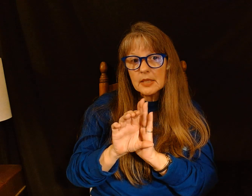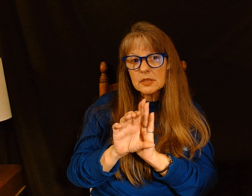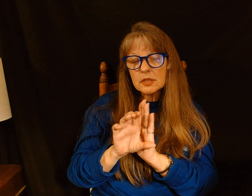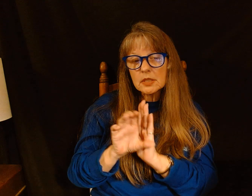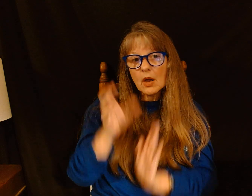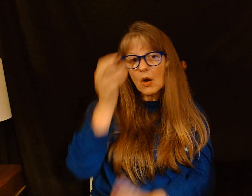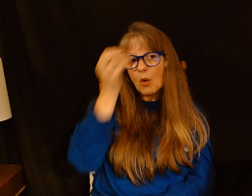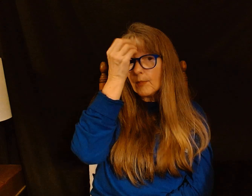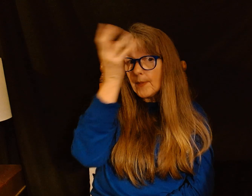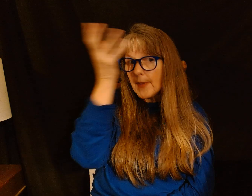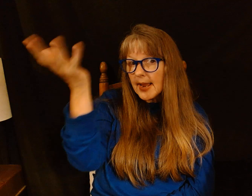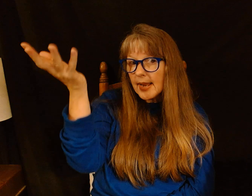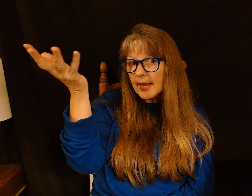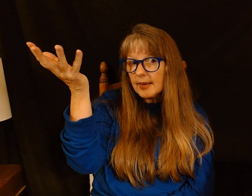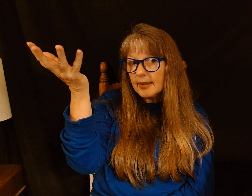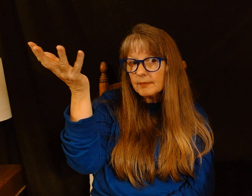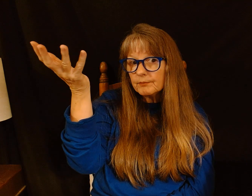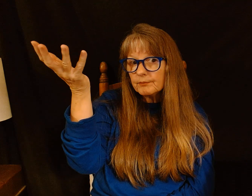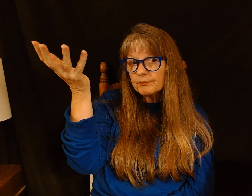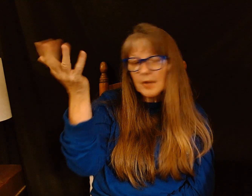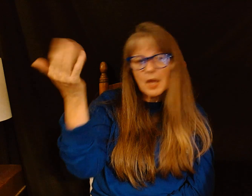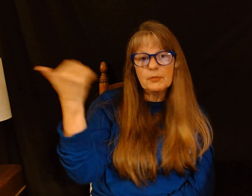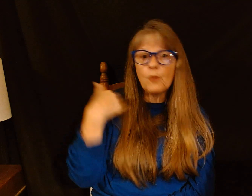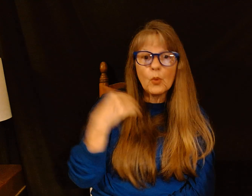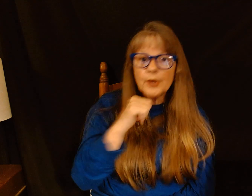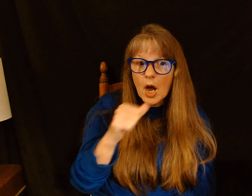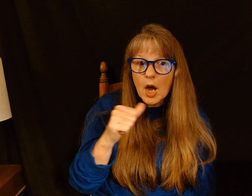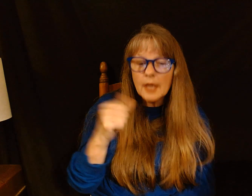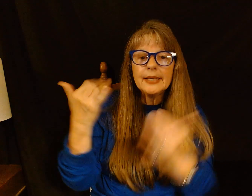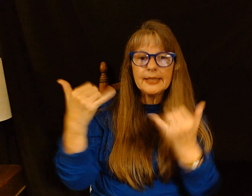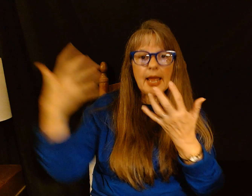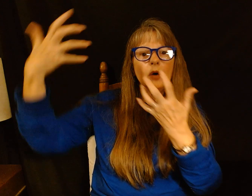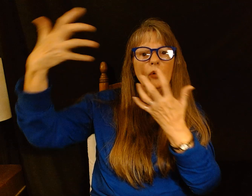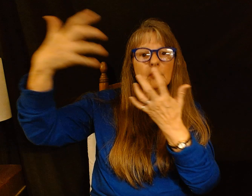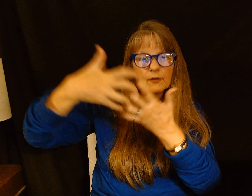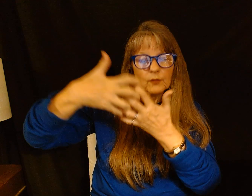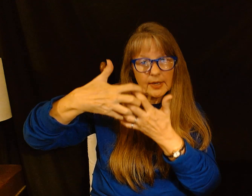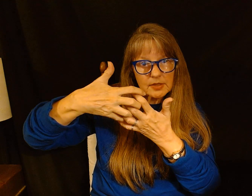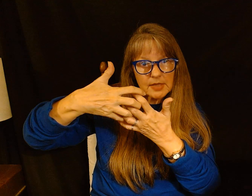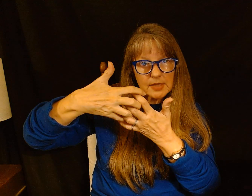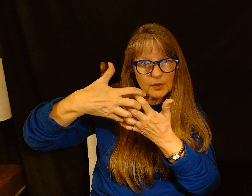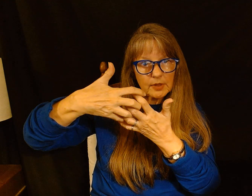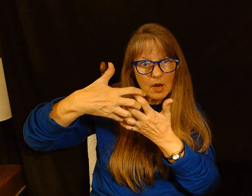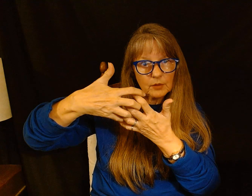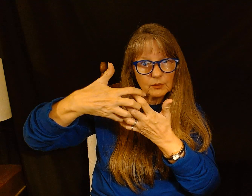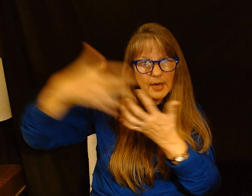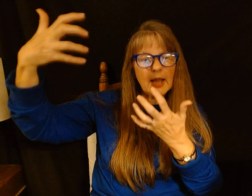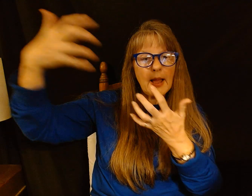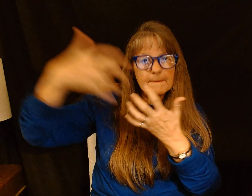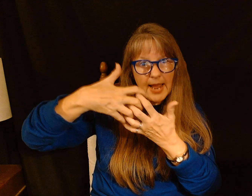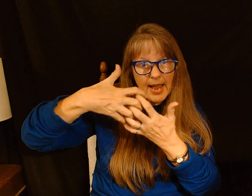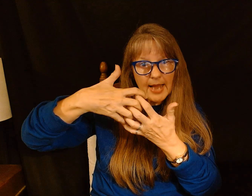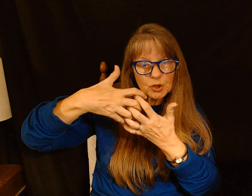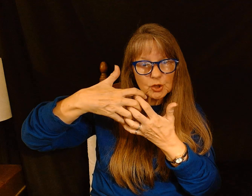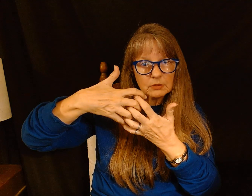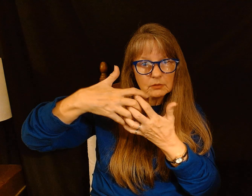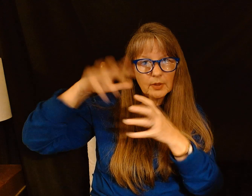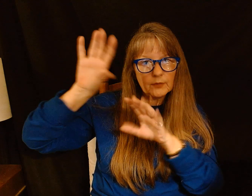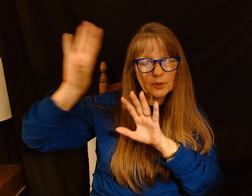commandments, obey, before not, now I've reconciled with God, right? I match whatever he